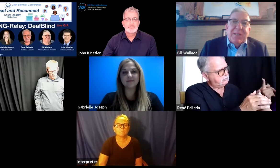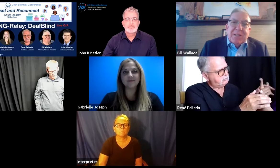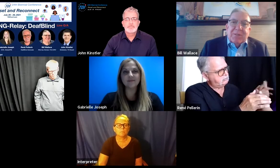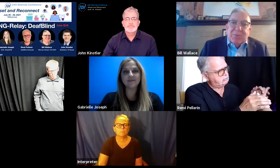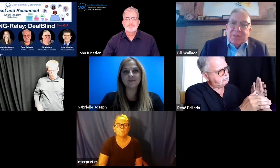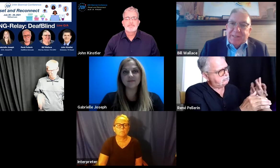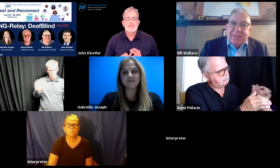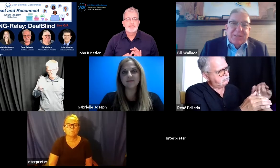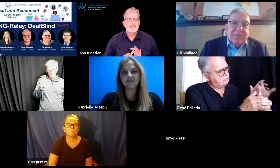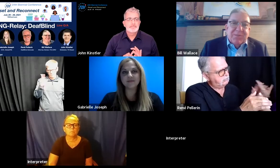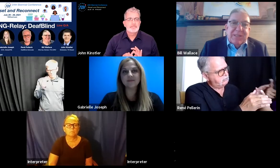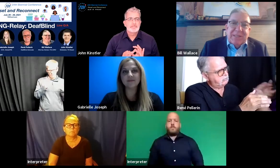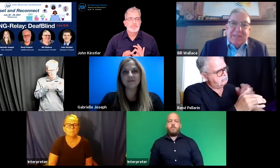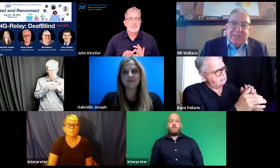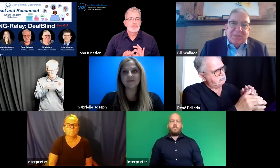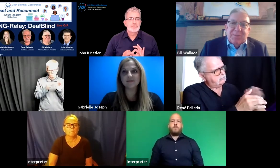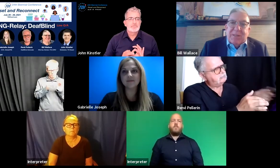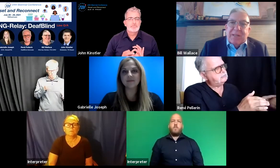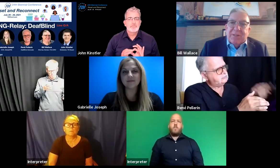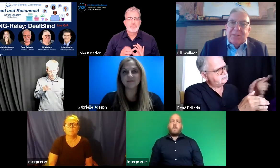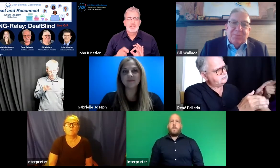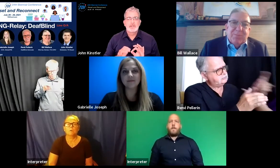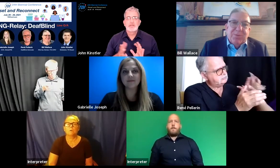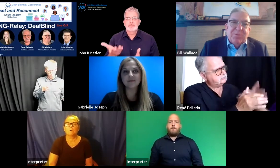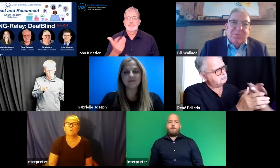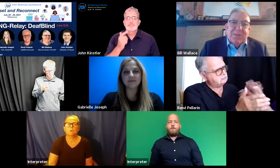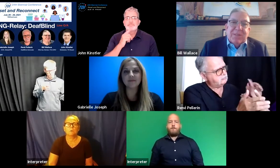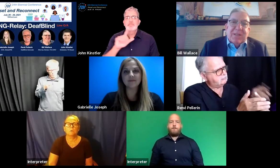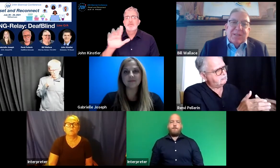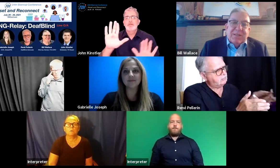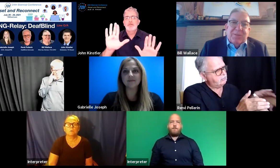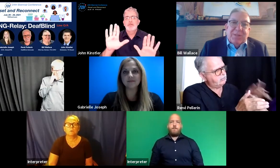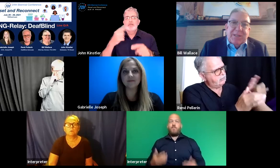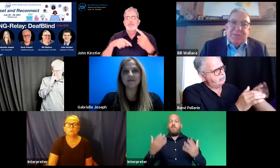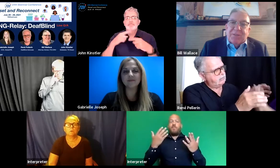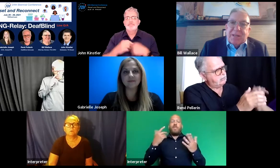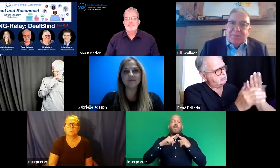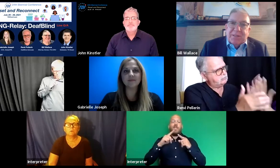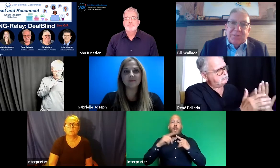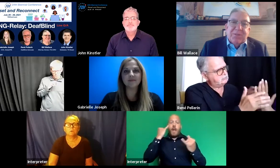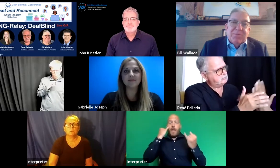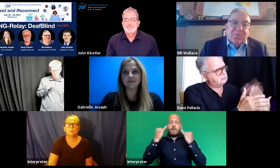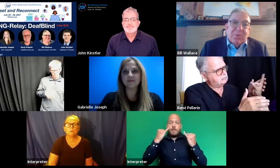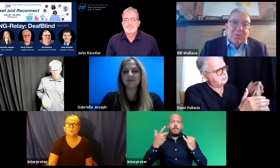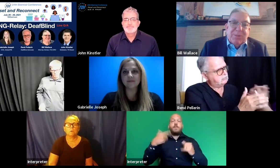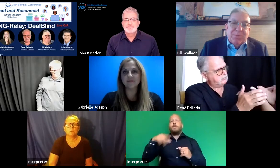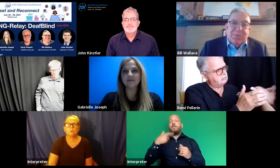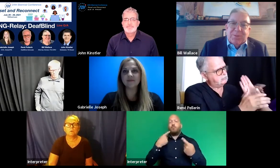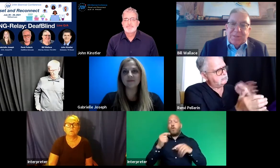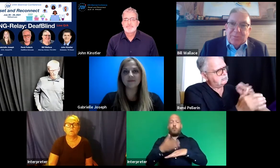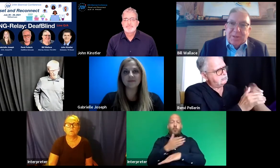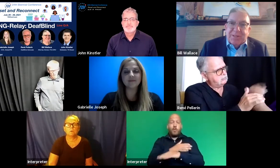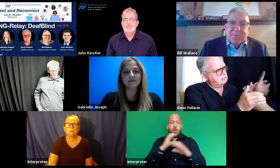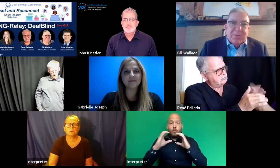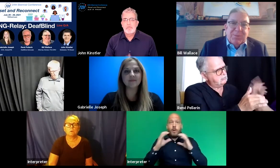generally would like to hear any ideas about how to improve communications access for people